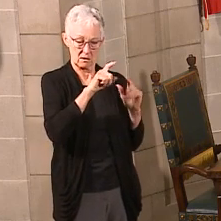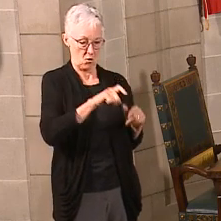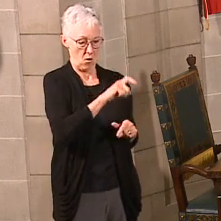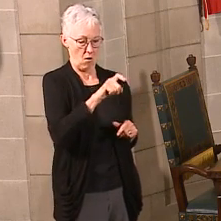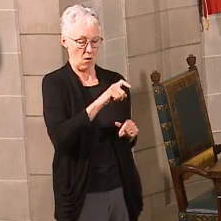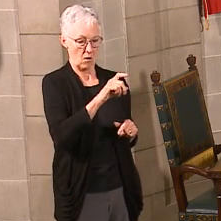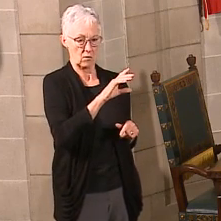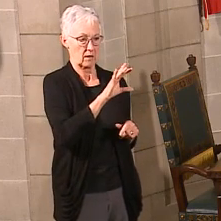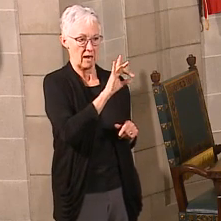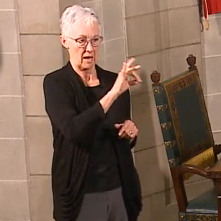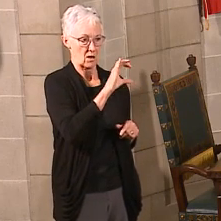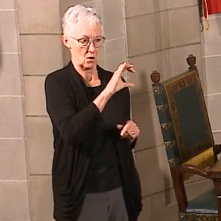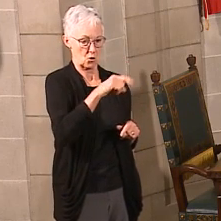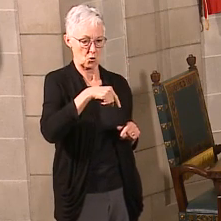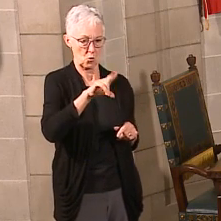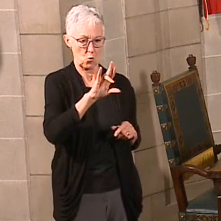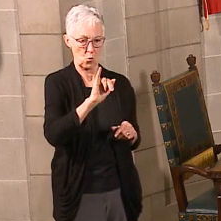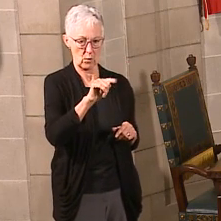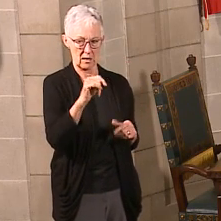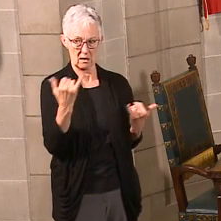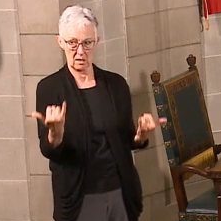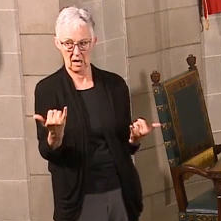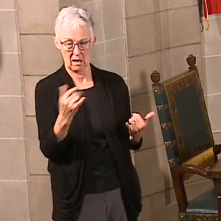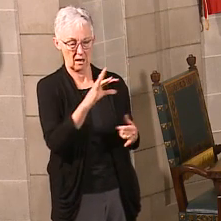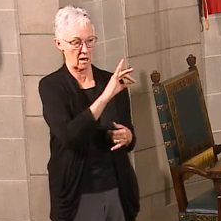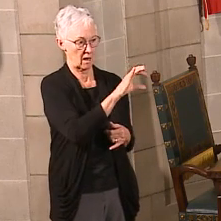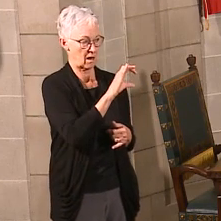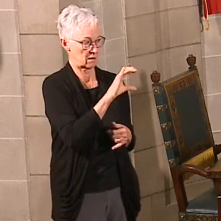800-QUIT-NOW or